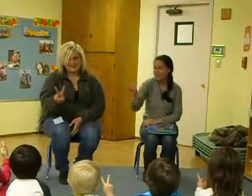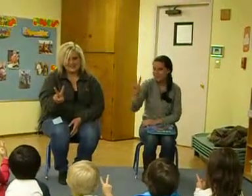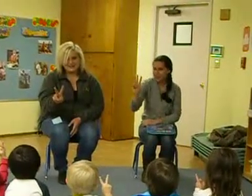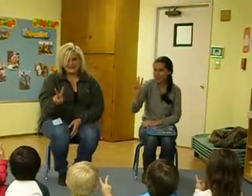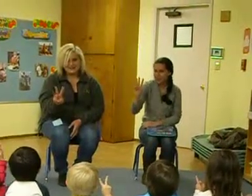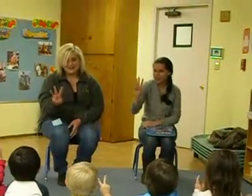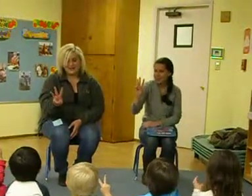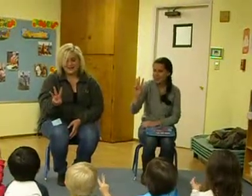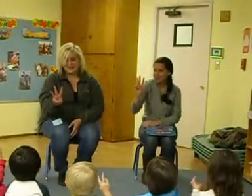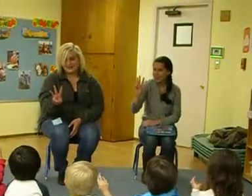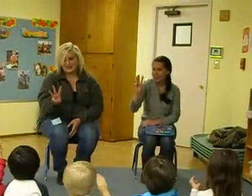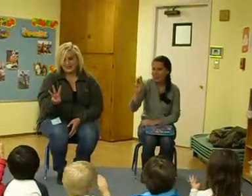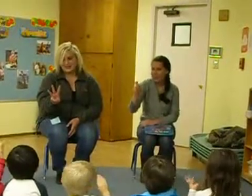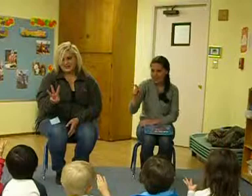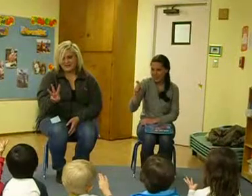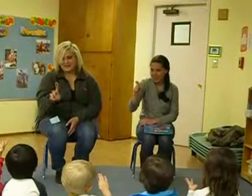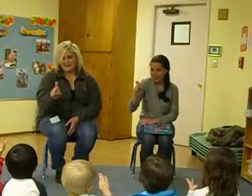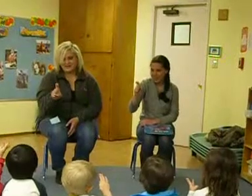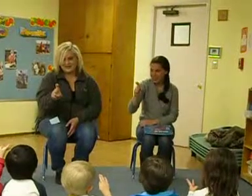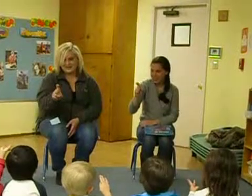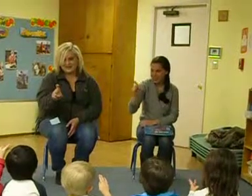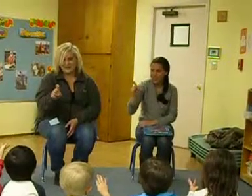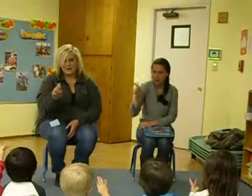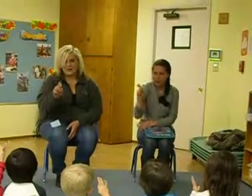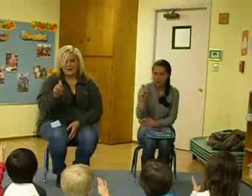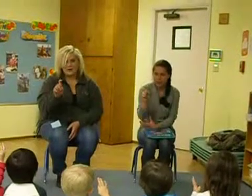W. X. This one's kind of hard too.